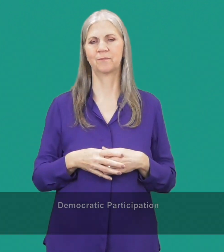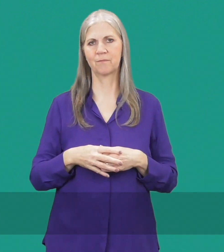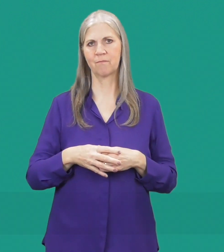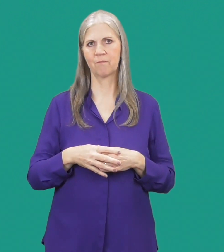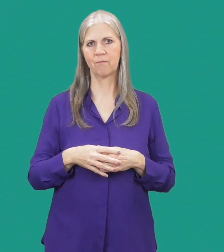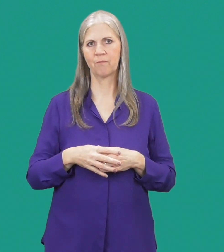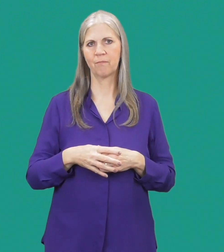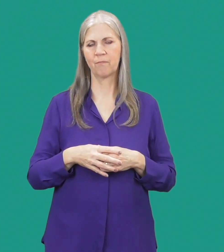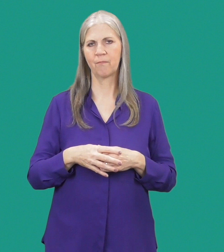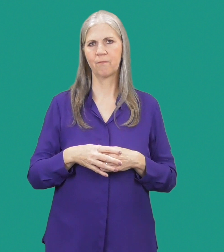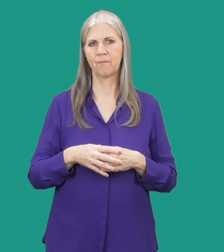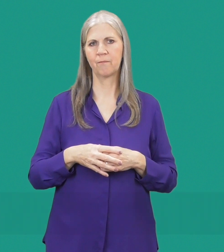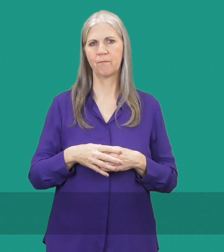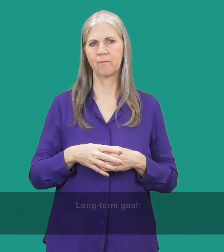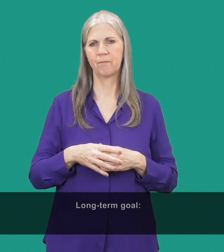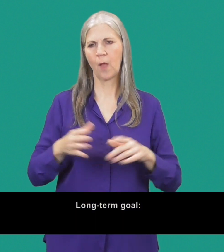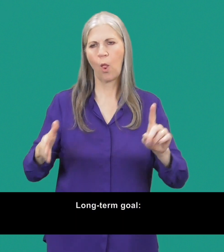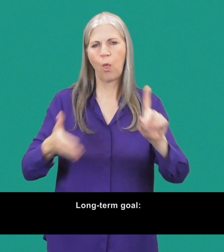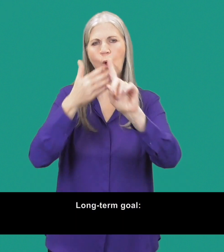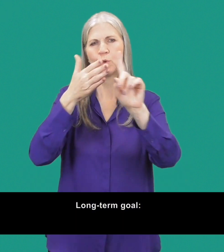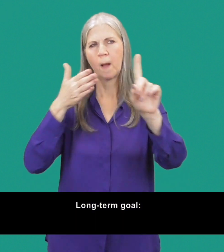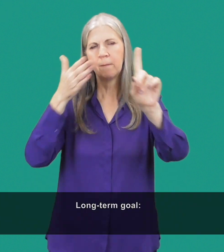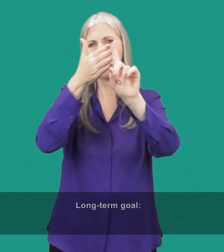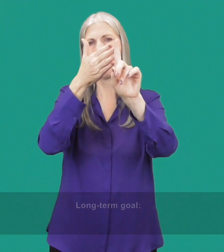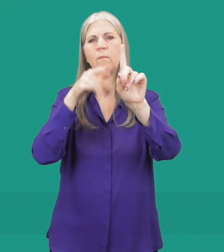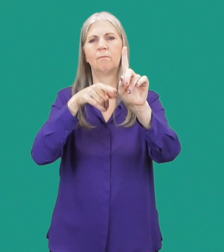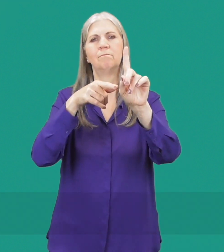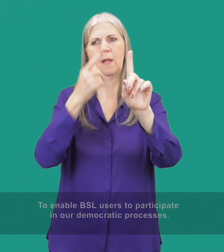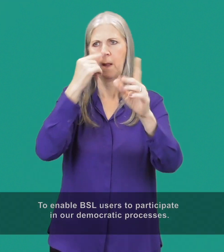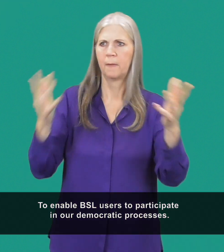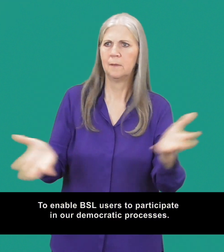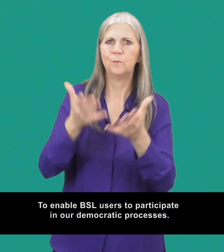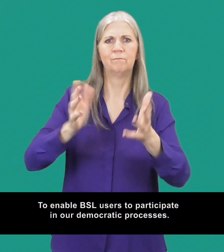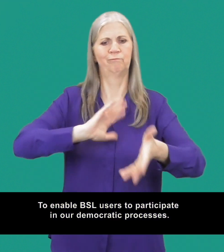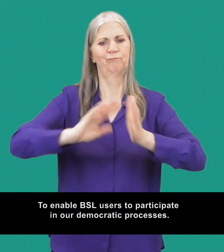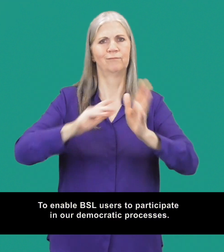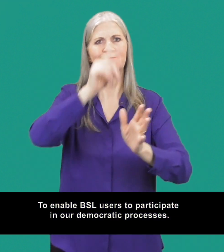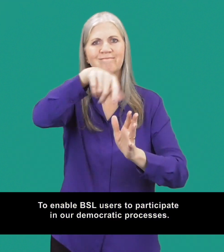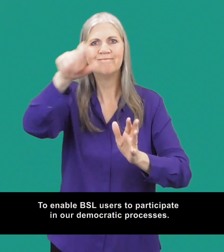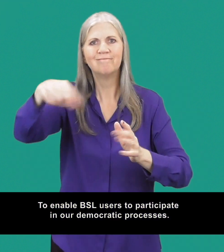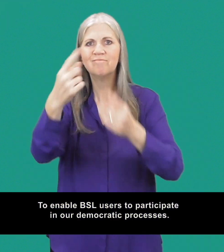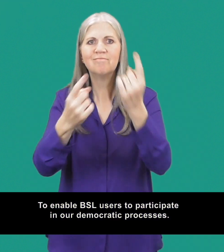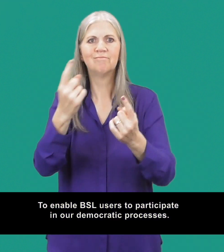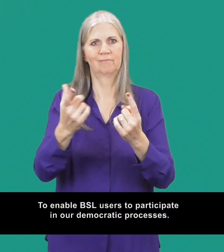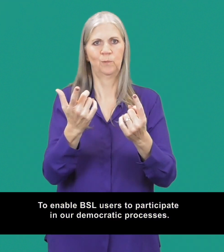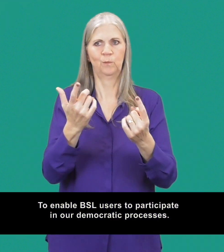Long-term goal. To enable BSL users to participate in our democratic processes.